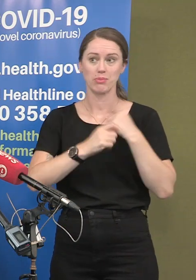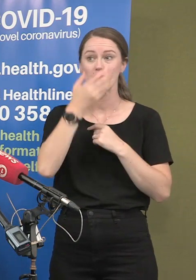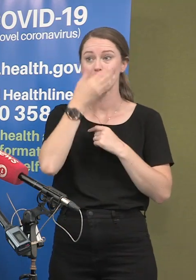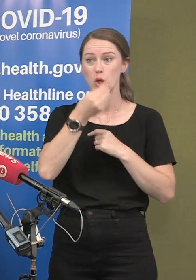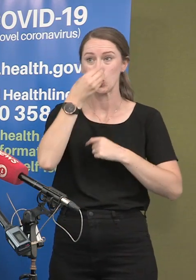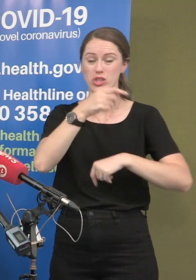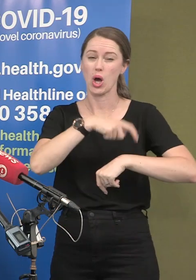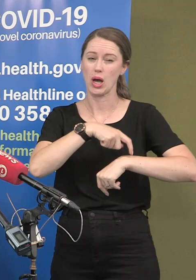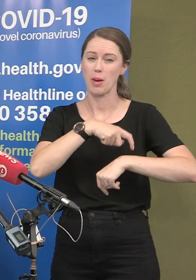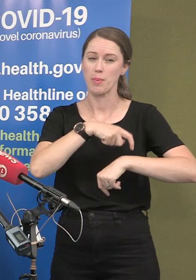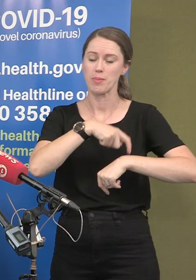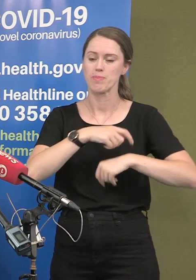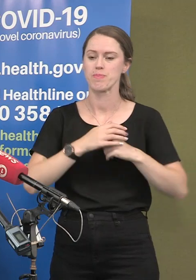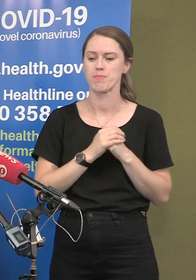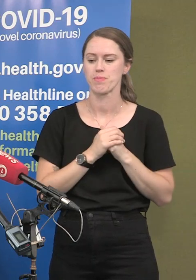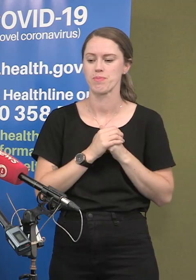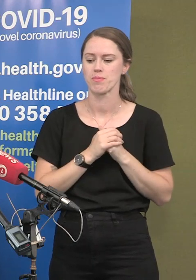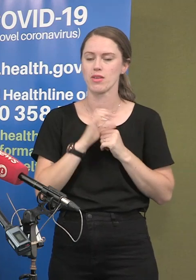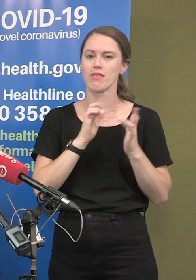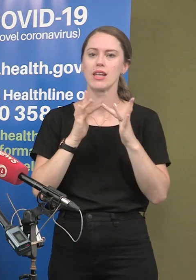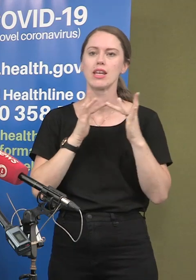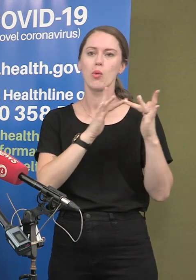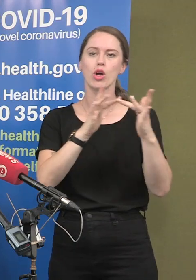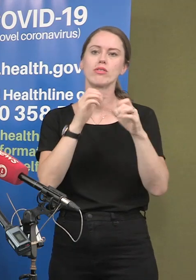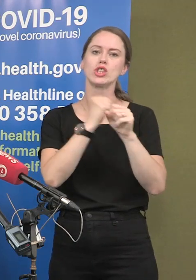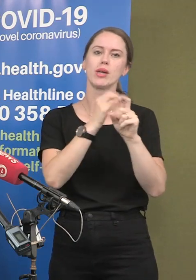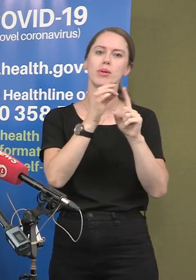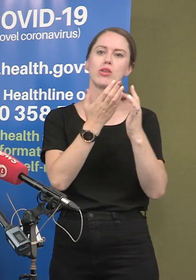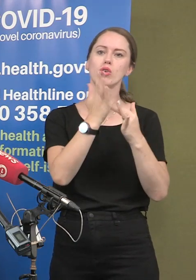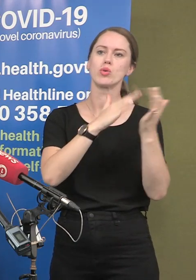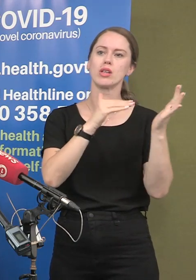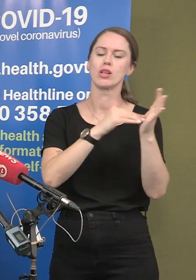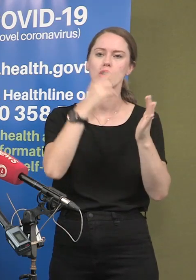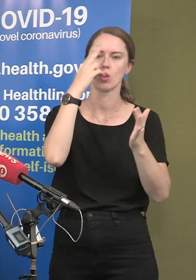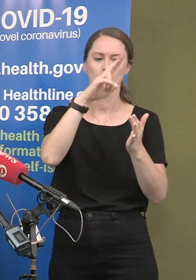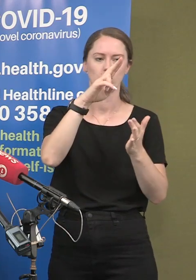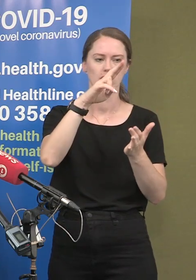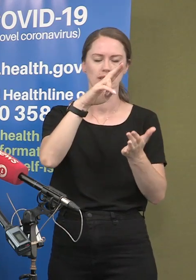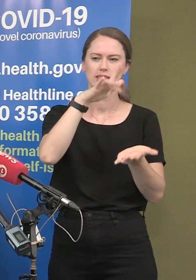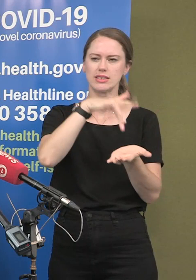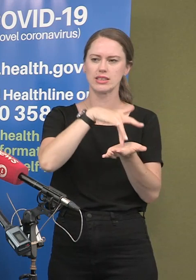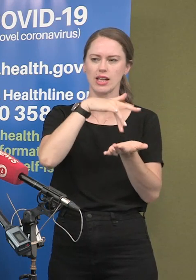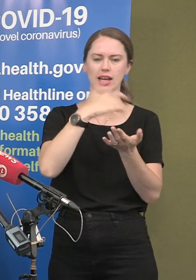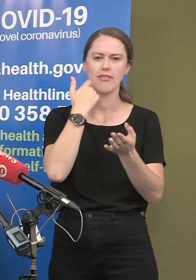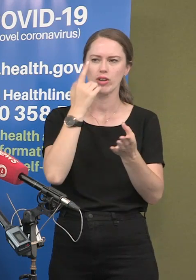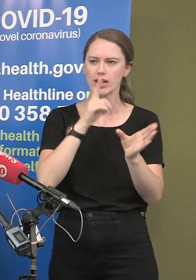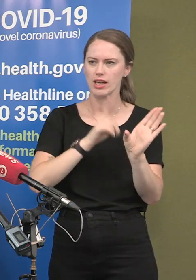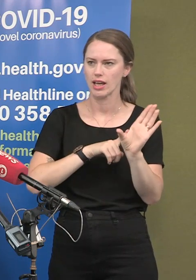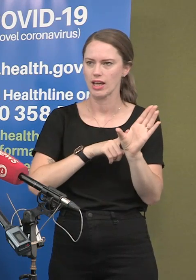influenza season, we have a network of general practices around the country called Sentinel General Practices that every